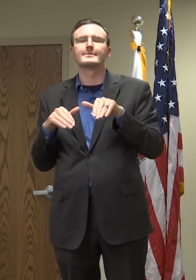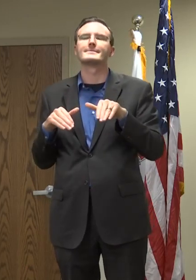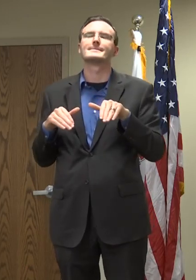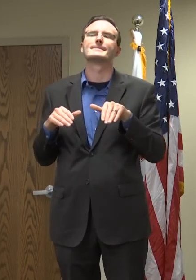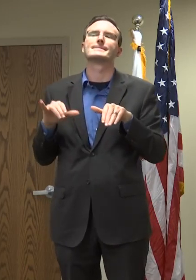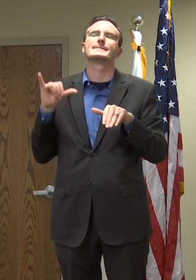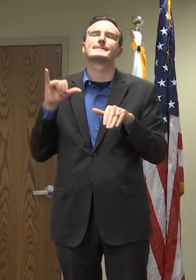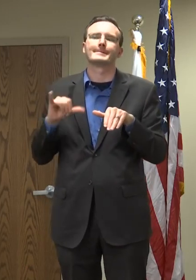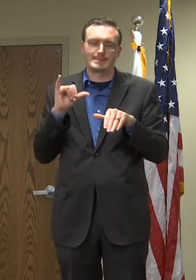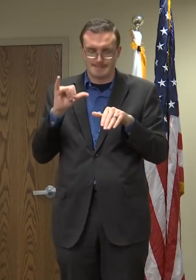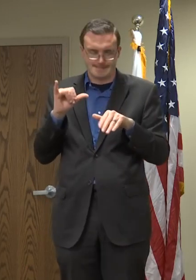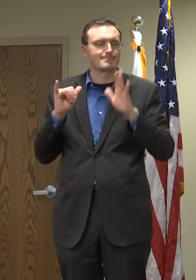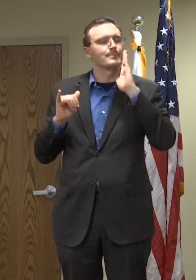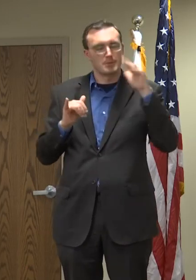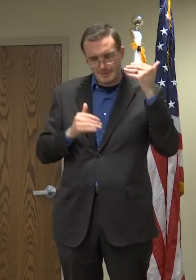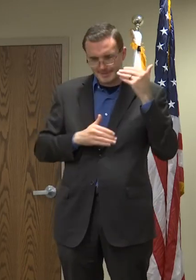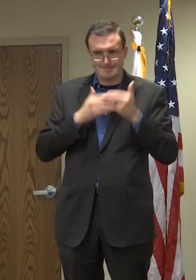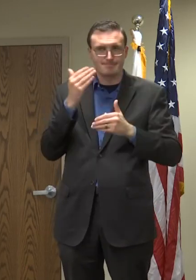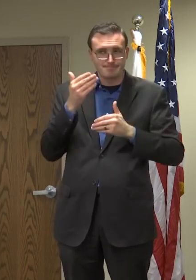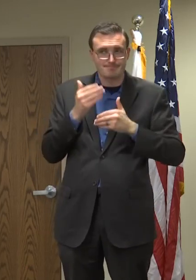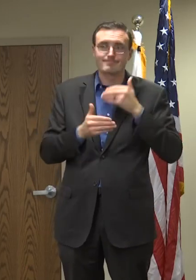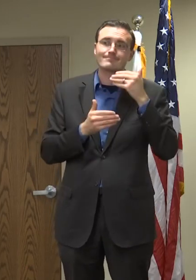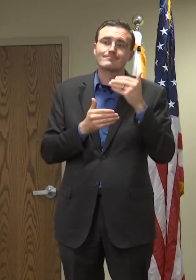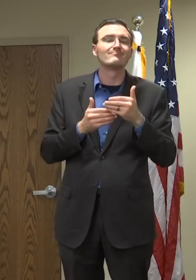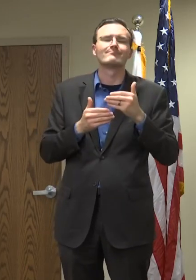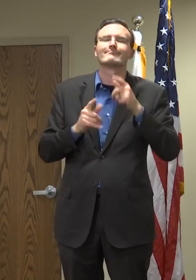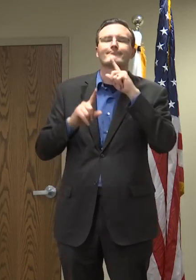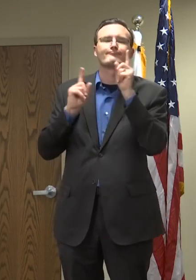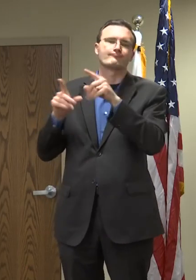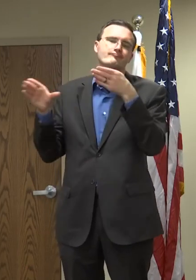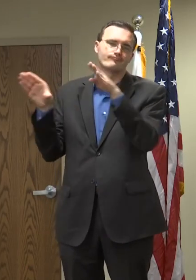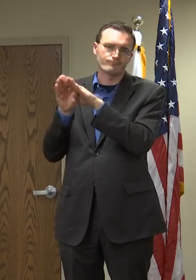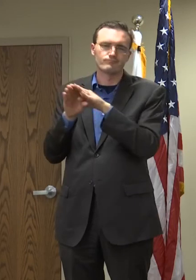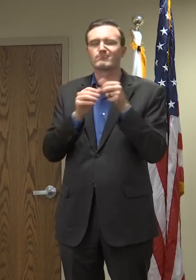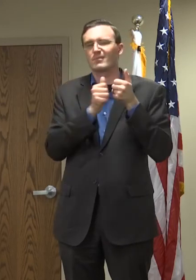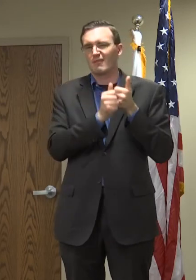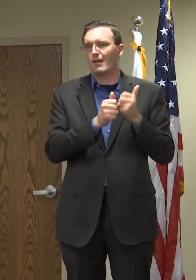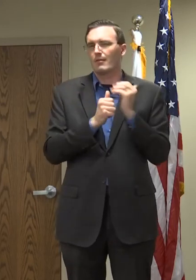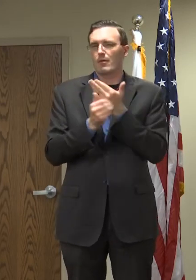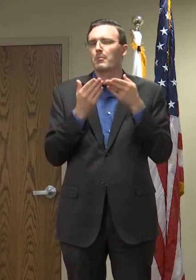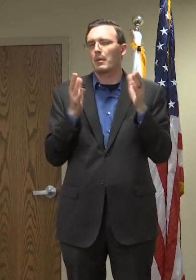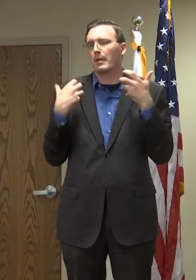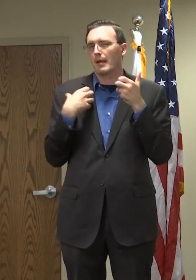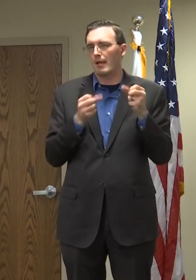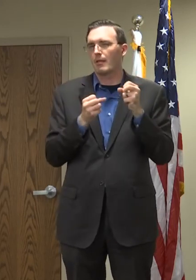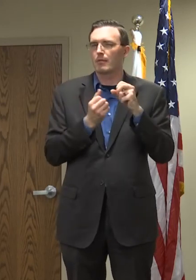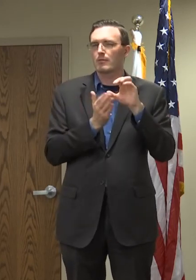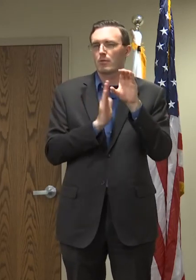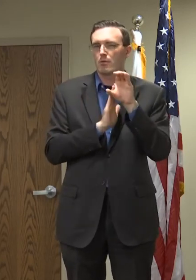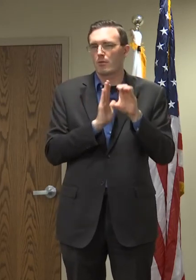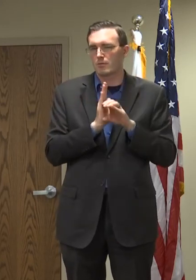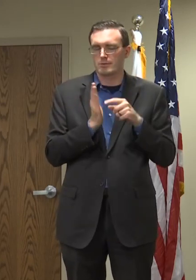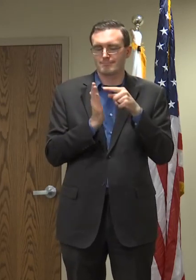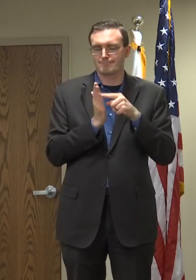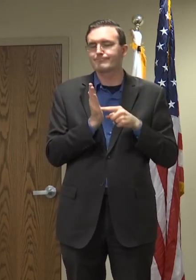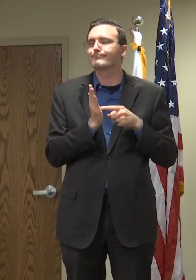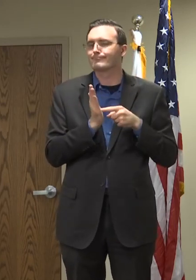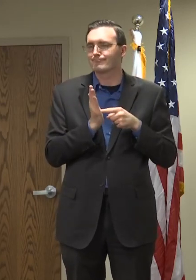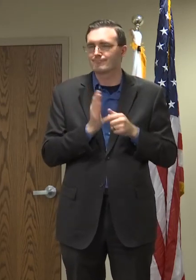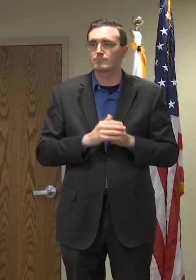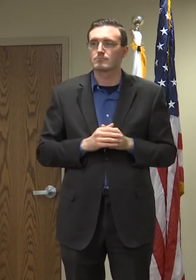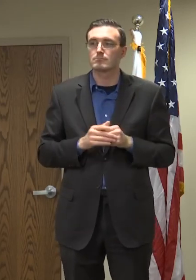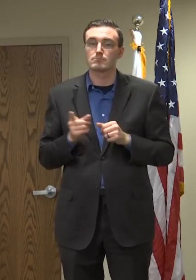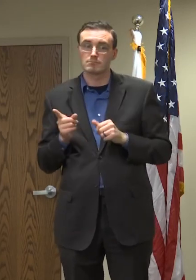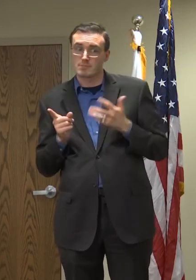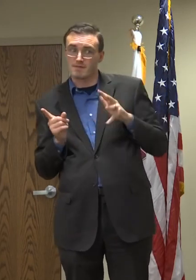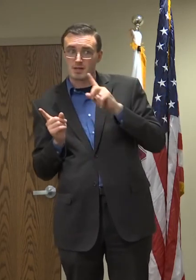that is part of the public health disease code. Have you guys had to move through the closure process with any businesses? We have not